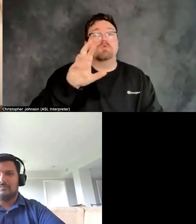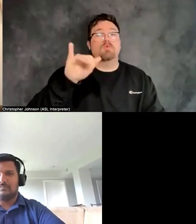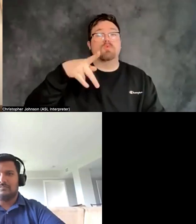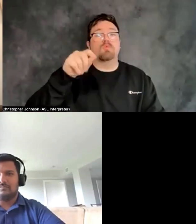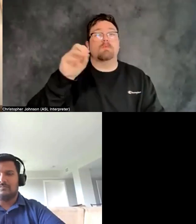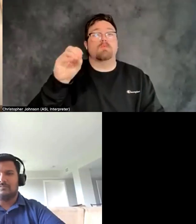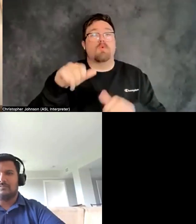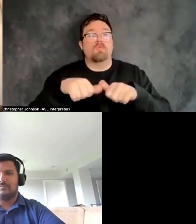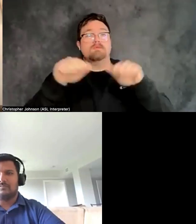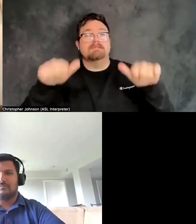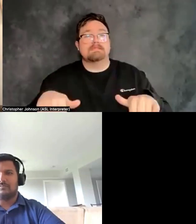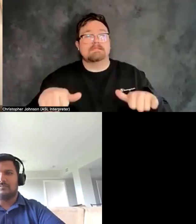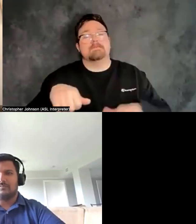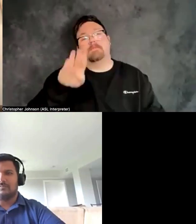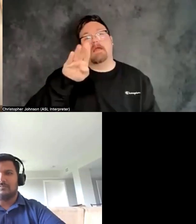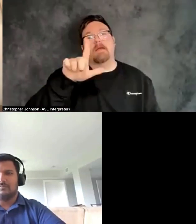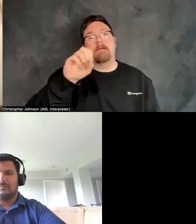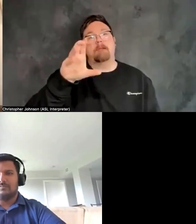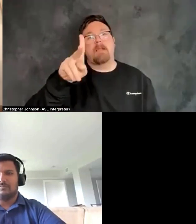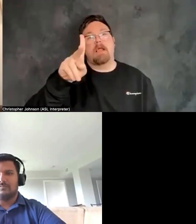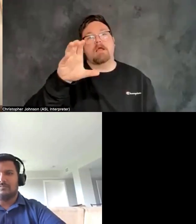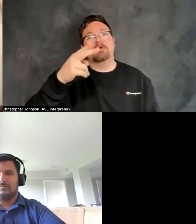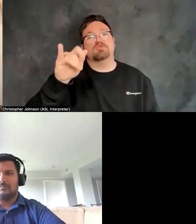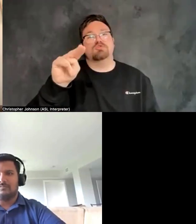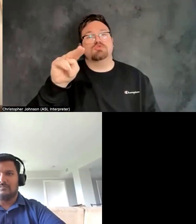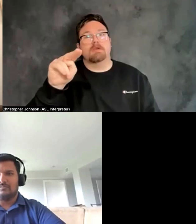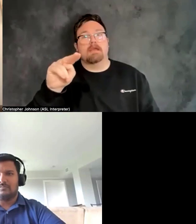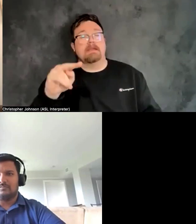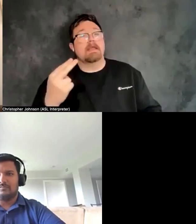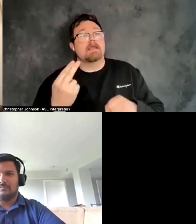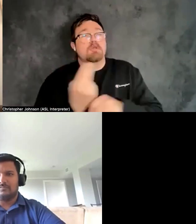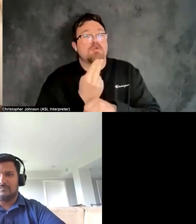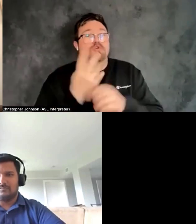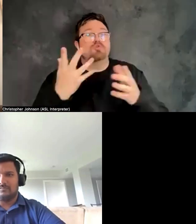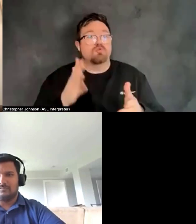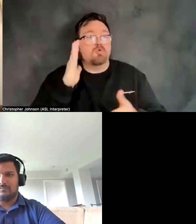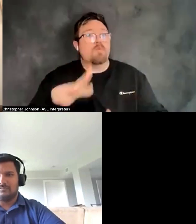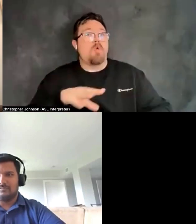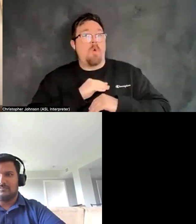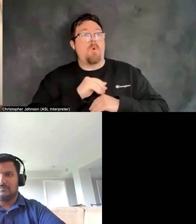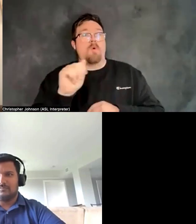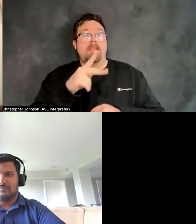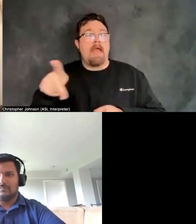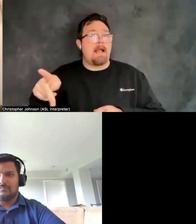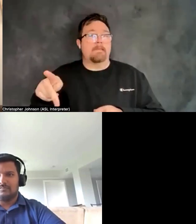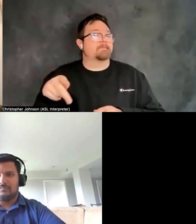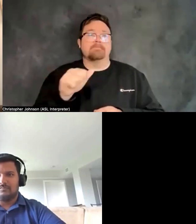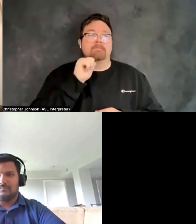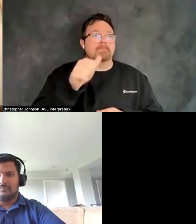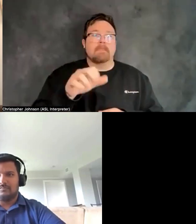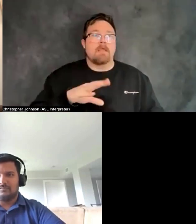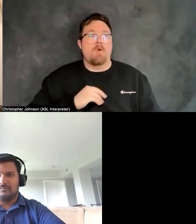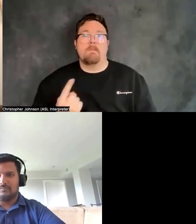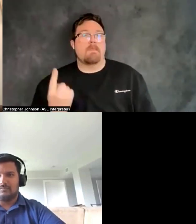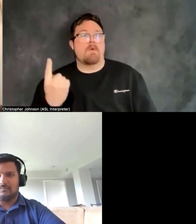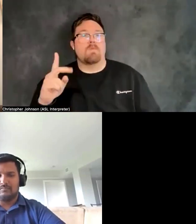blockchain, and it is owned by the users rather than being owned by a single entity. Like WhatsApp is owned by Meta,